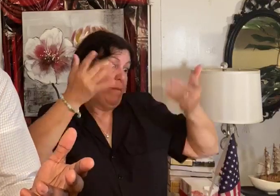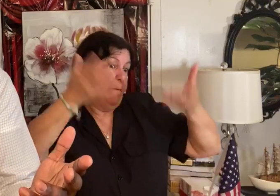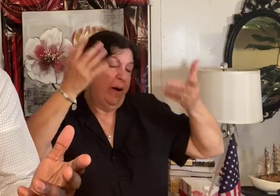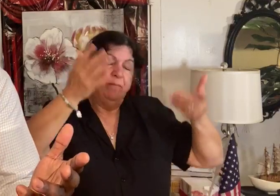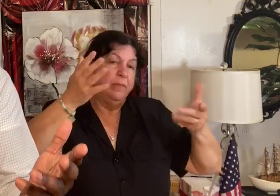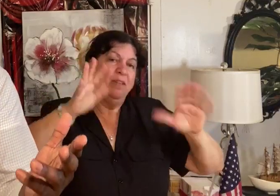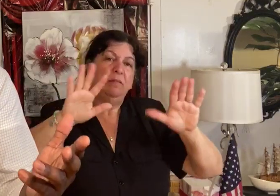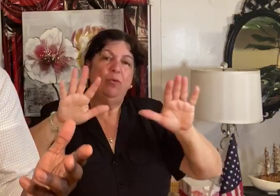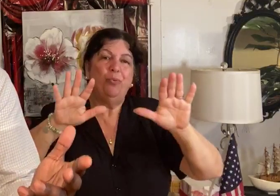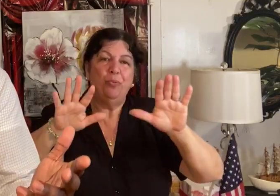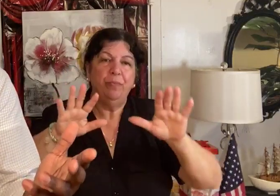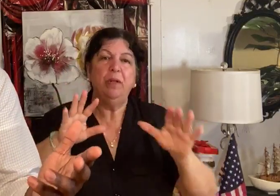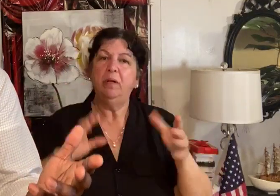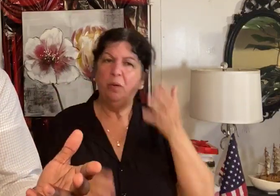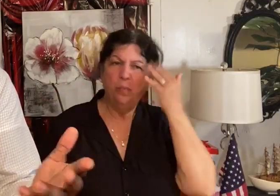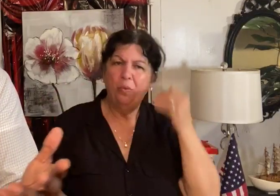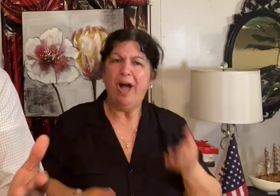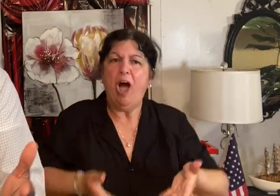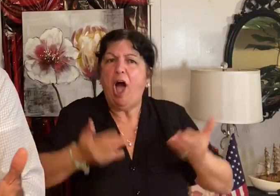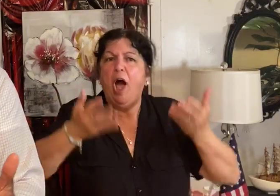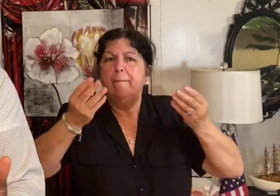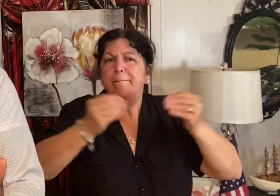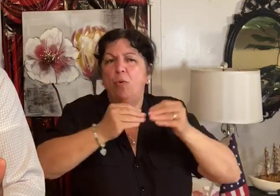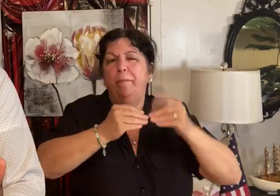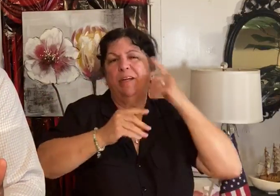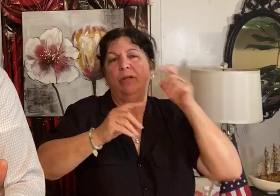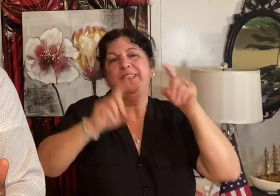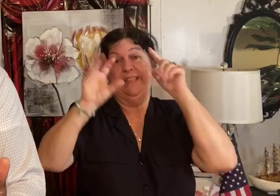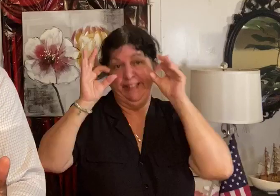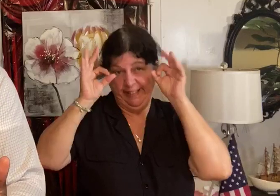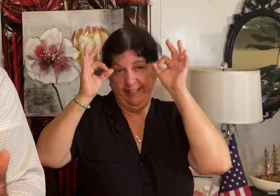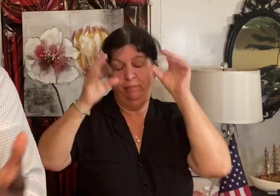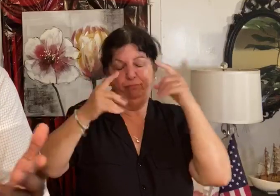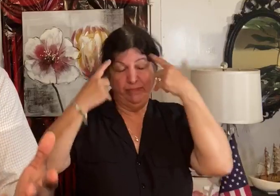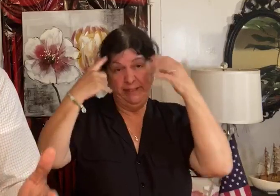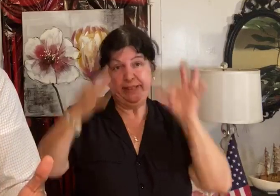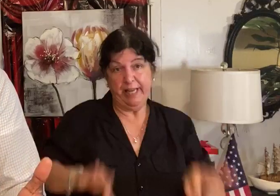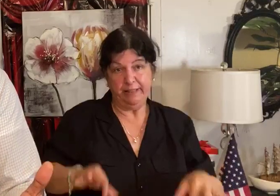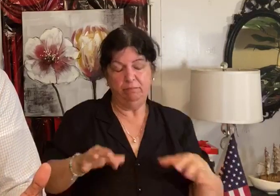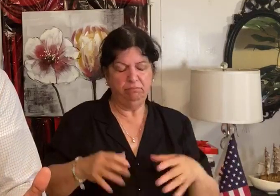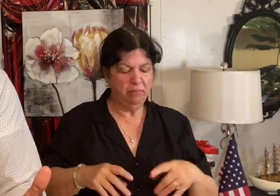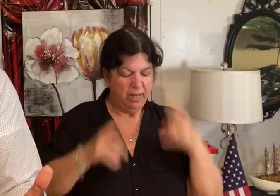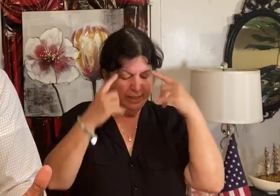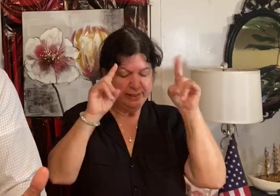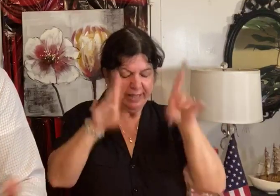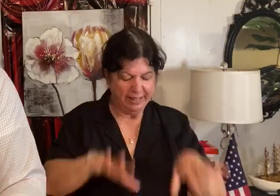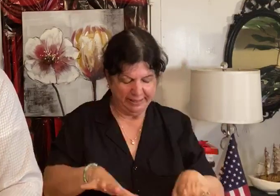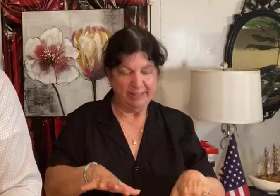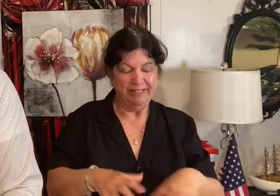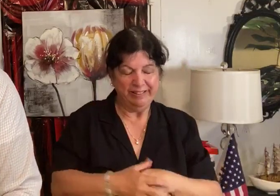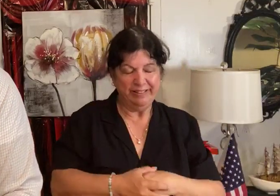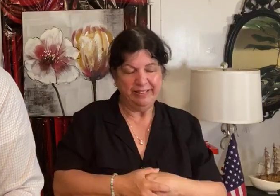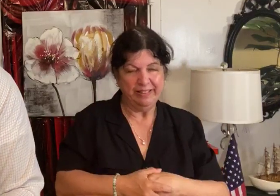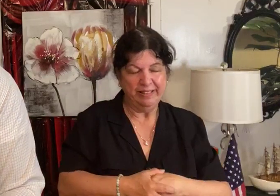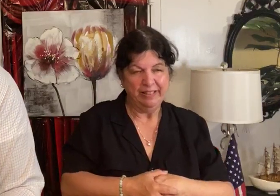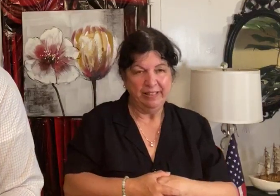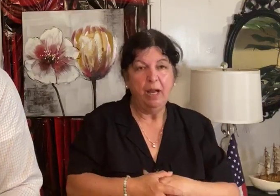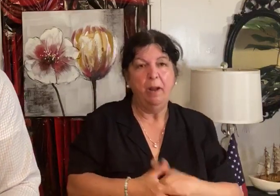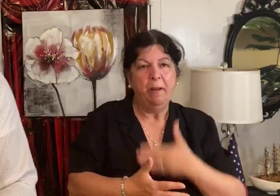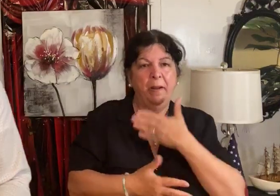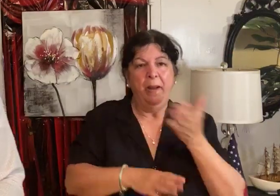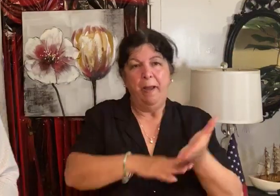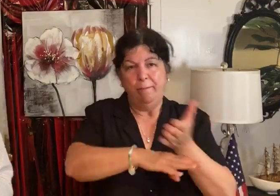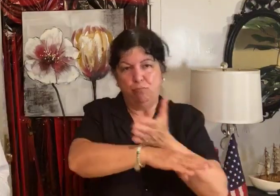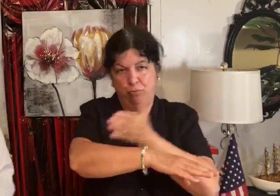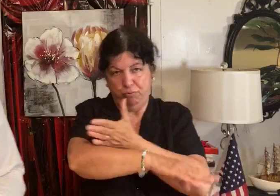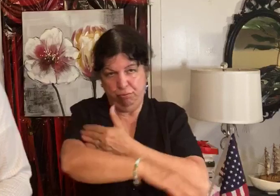up because now there's accurate tests. So it's to be expected. All right, but